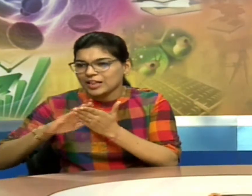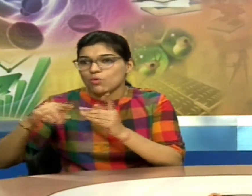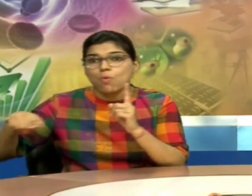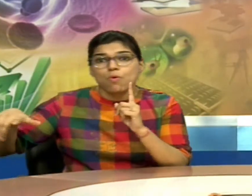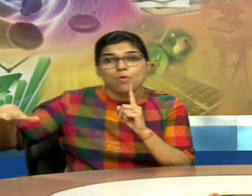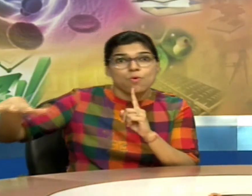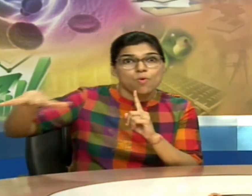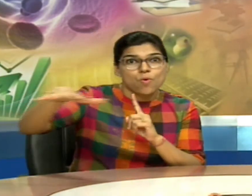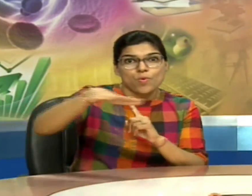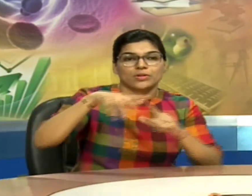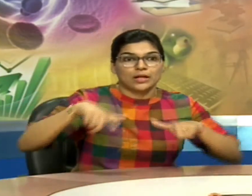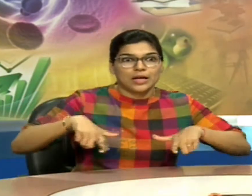we are